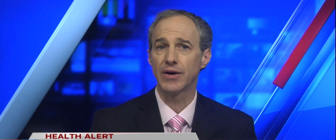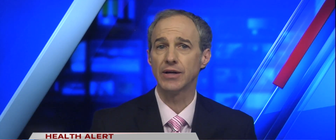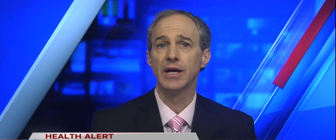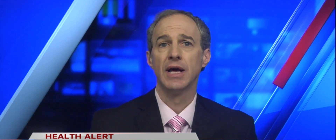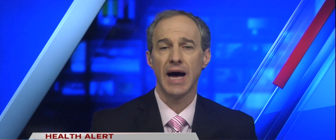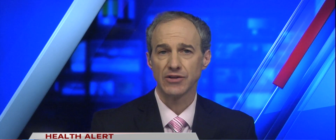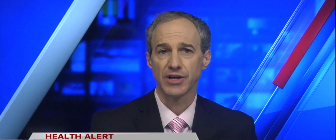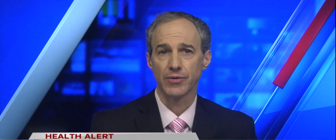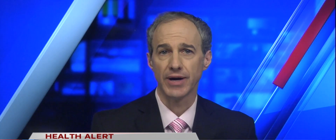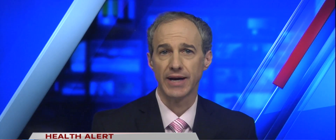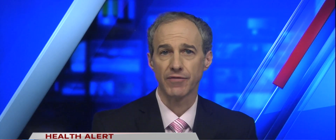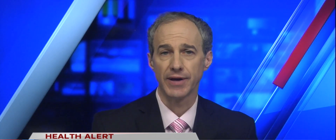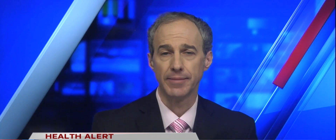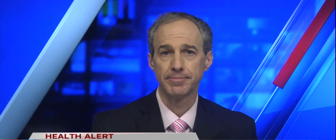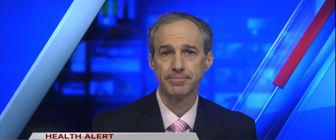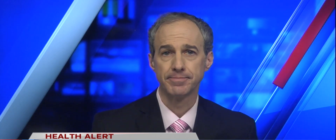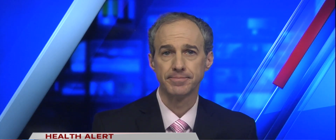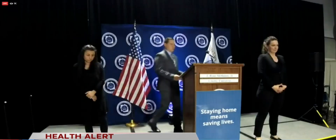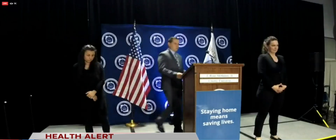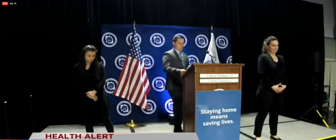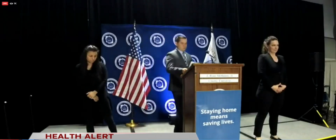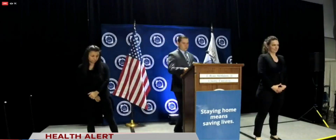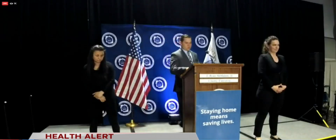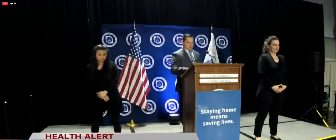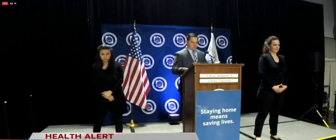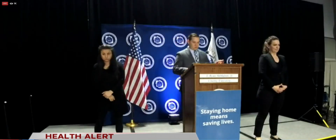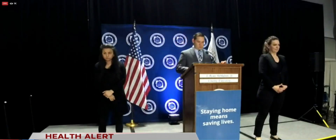Onondaga County On Center right now for that.